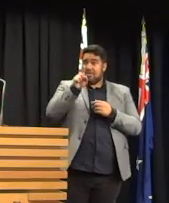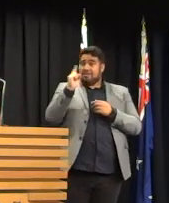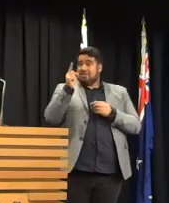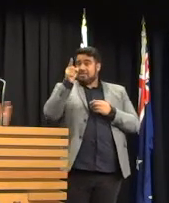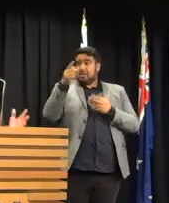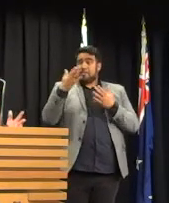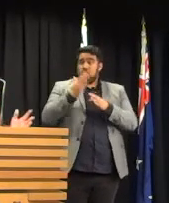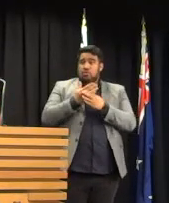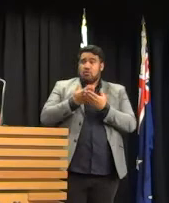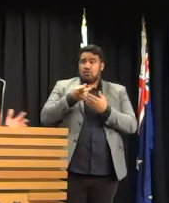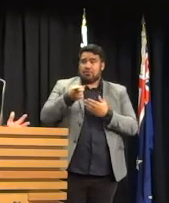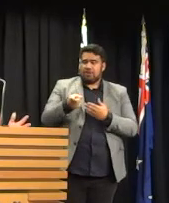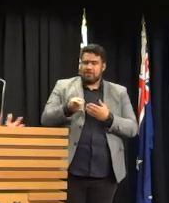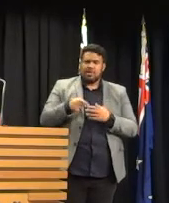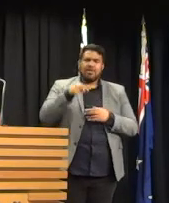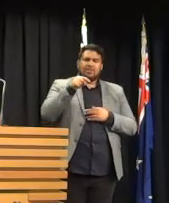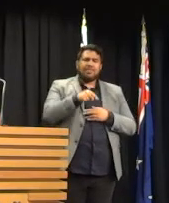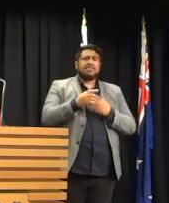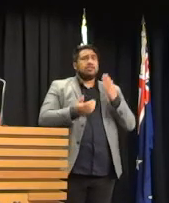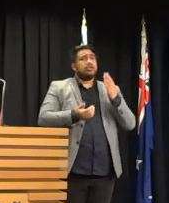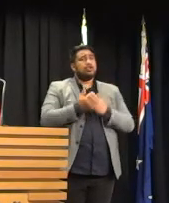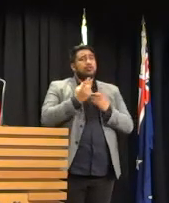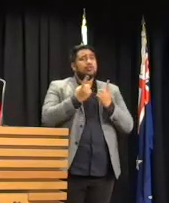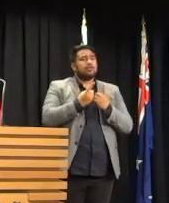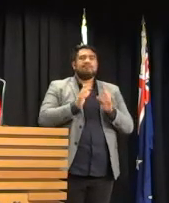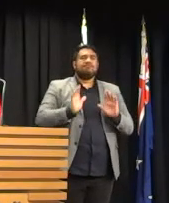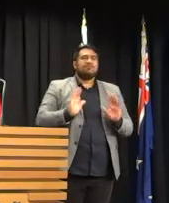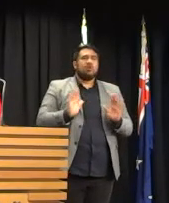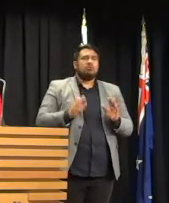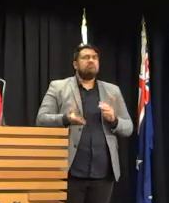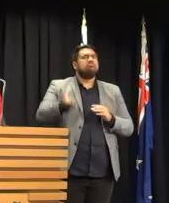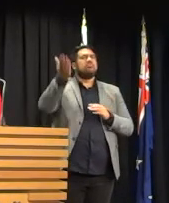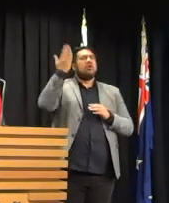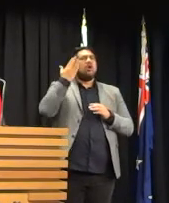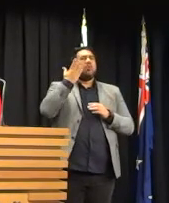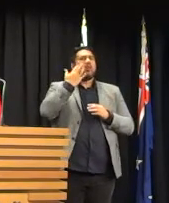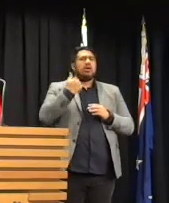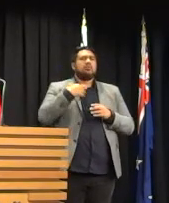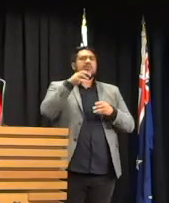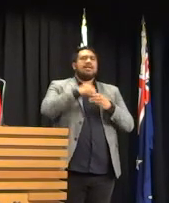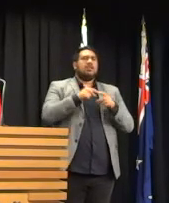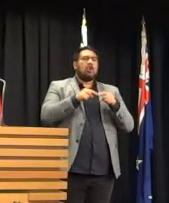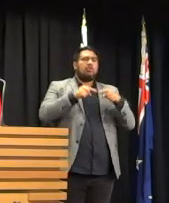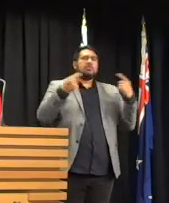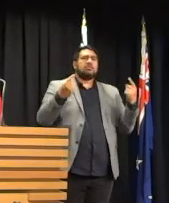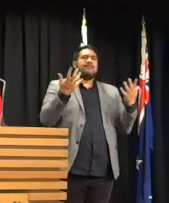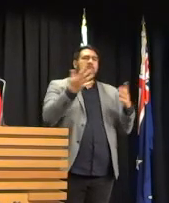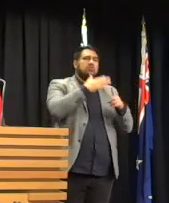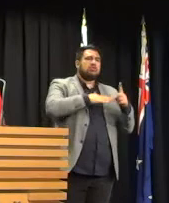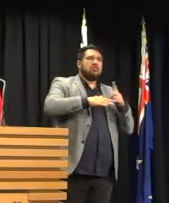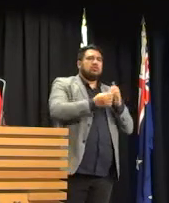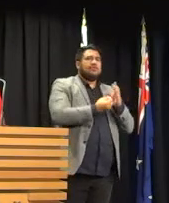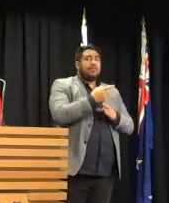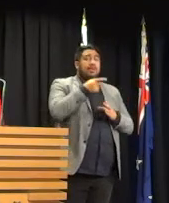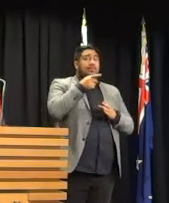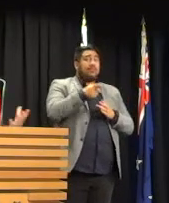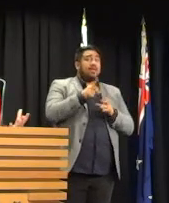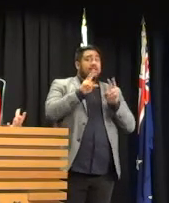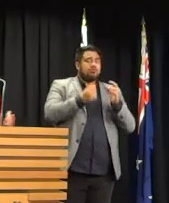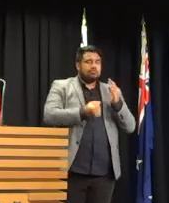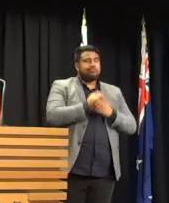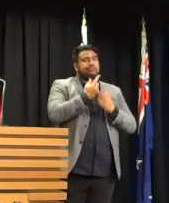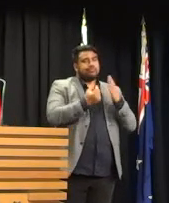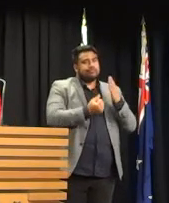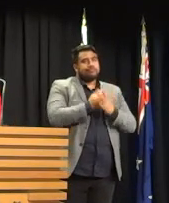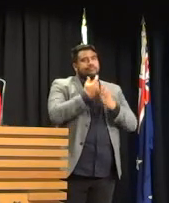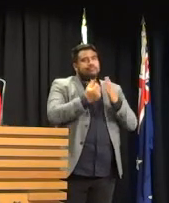on. Look, this is not a new issue. Even back when I was the opposition spokesperson for social development, this came up time and time again. And it would